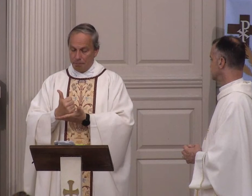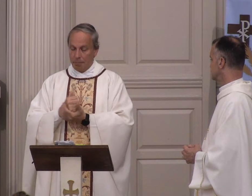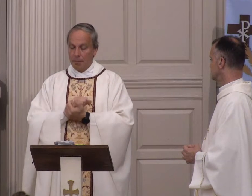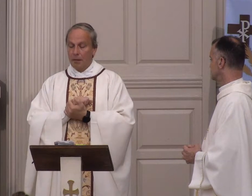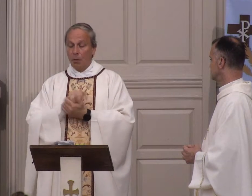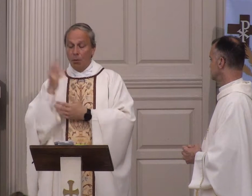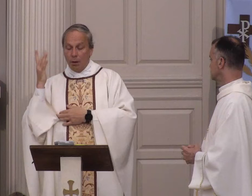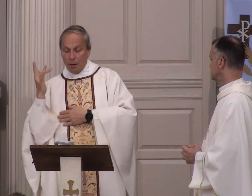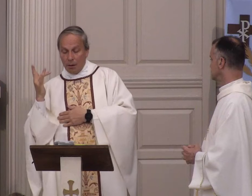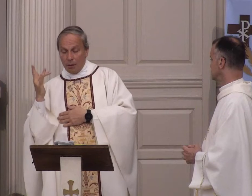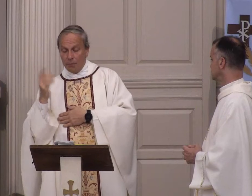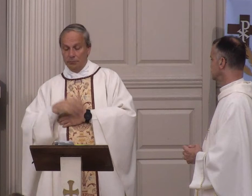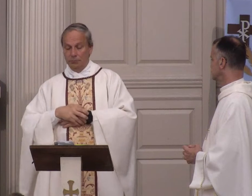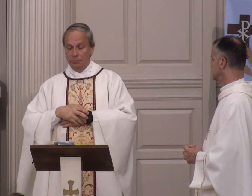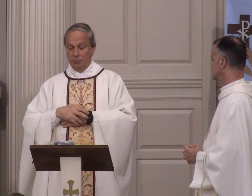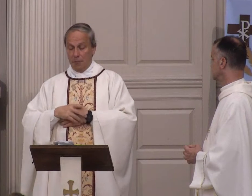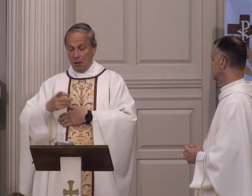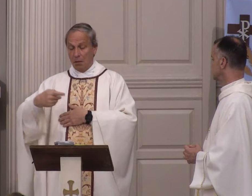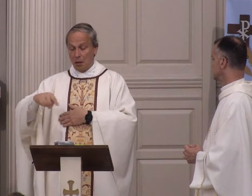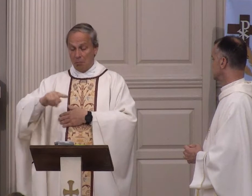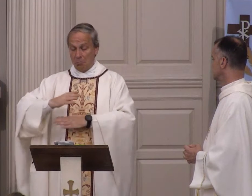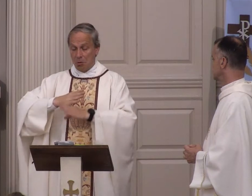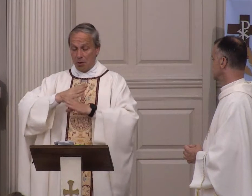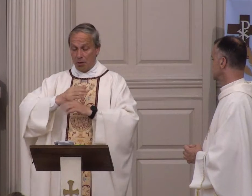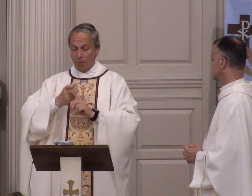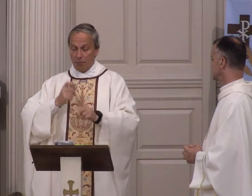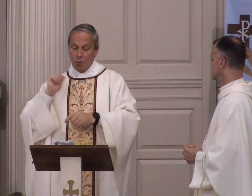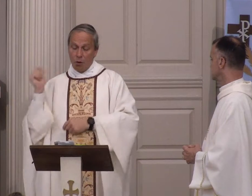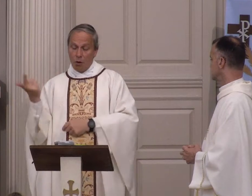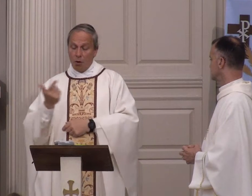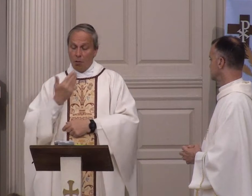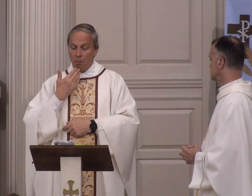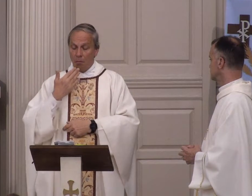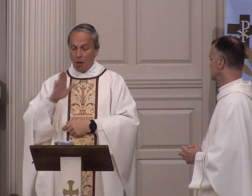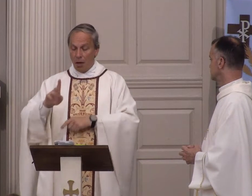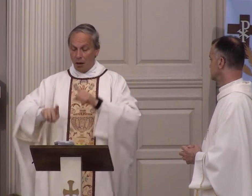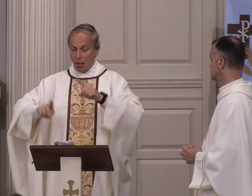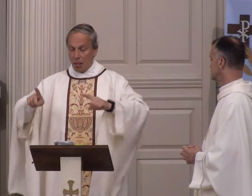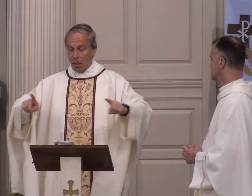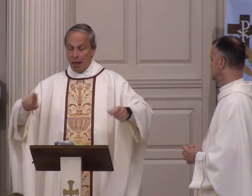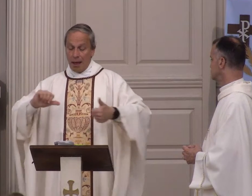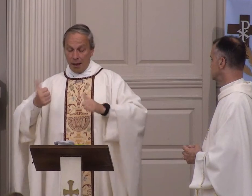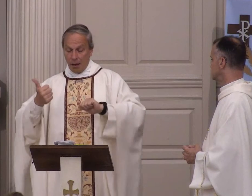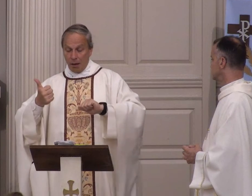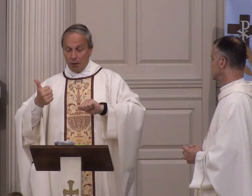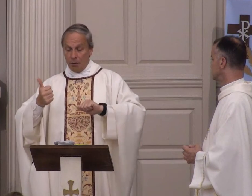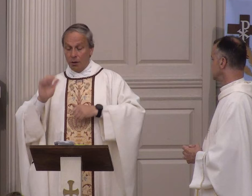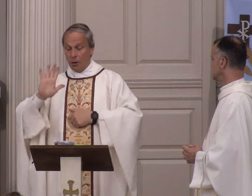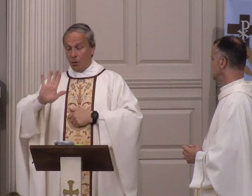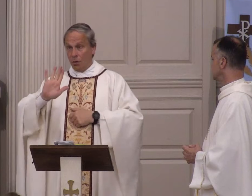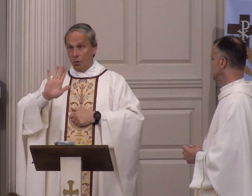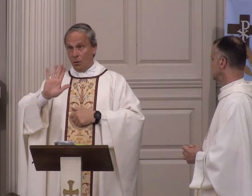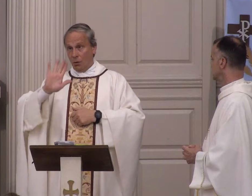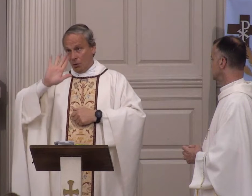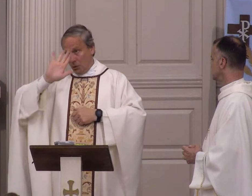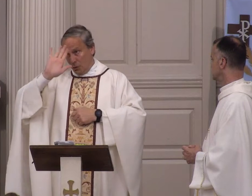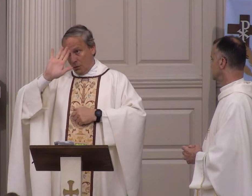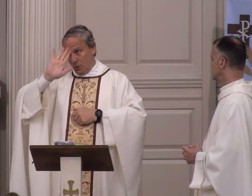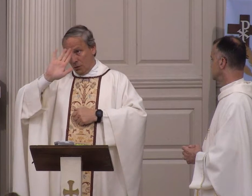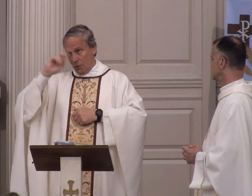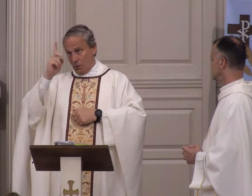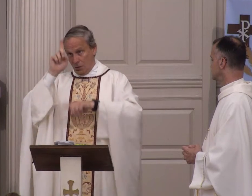encompass your family with perpetual help, so that, defended from all